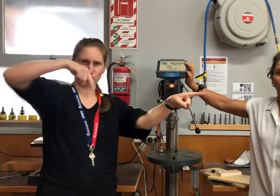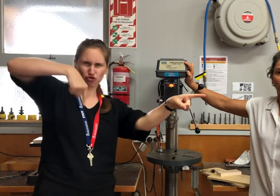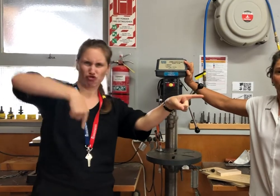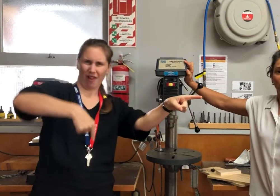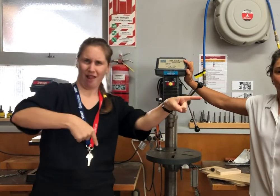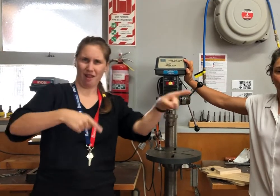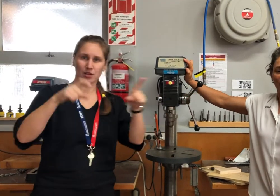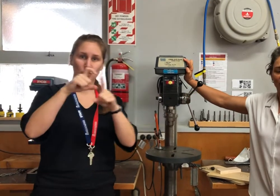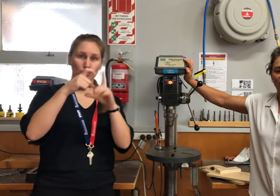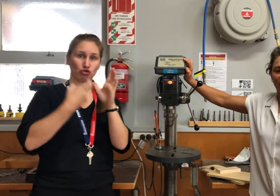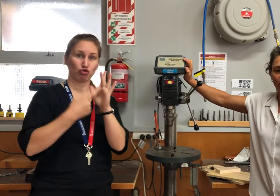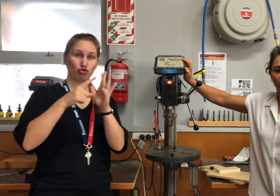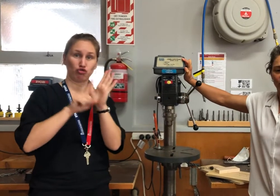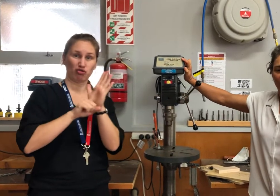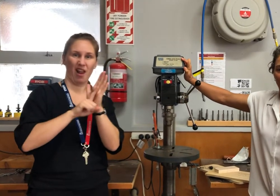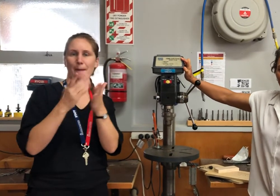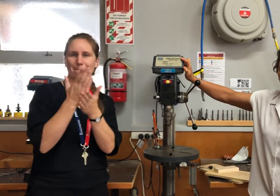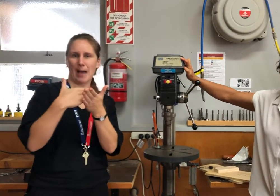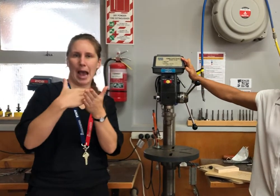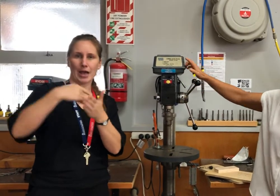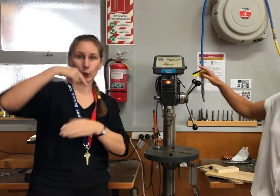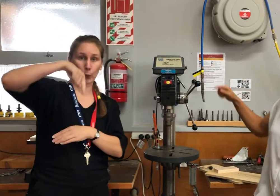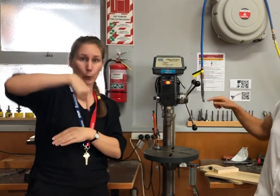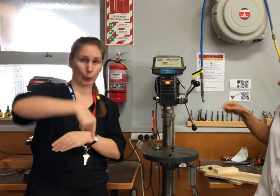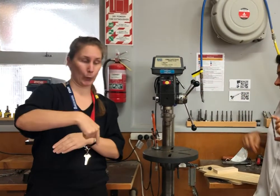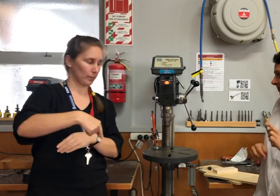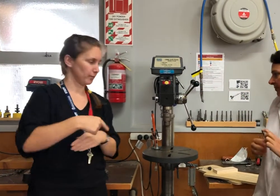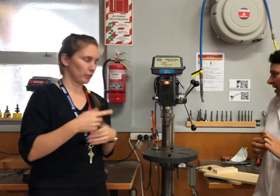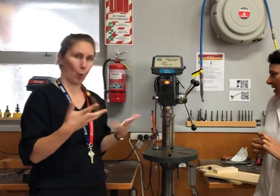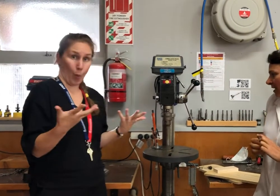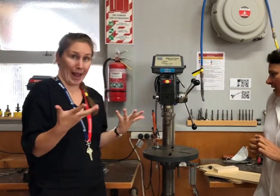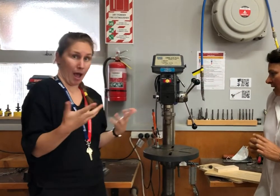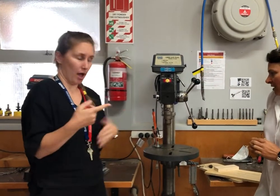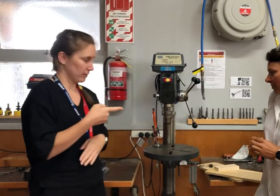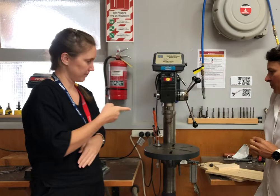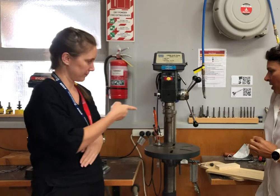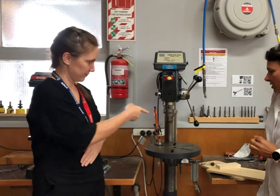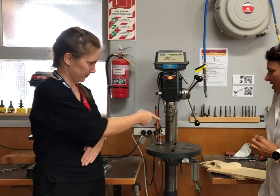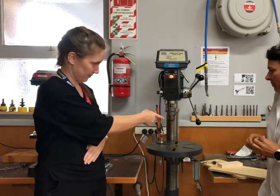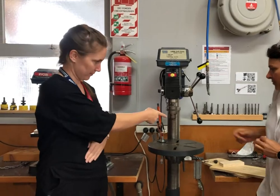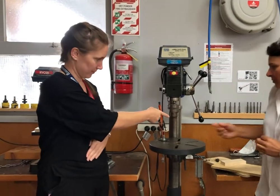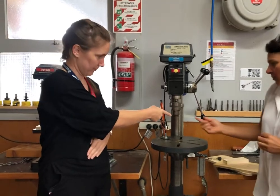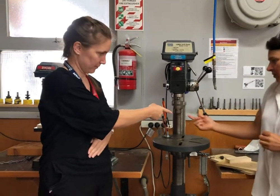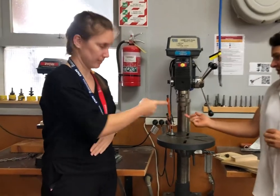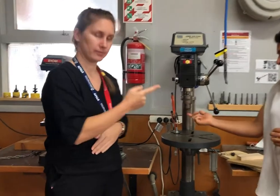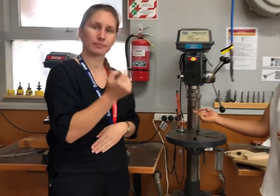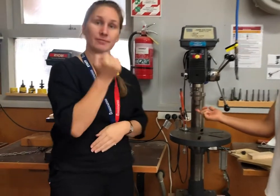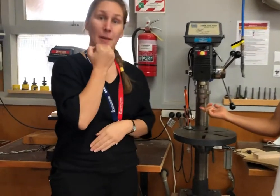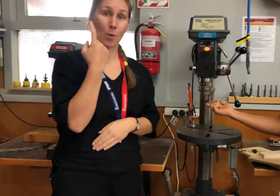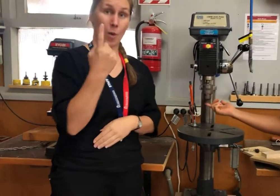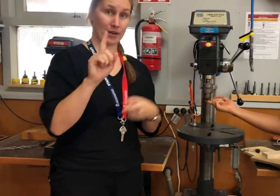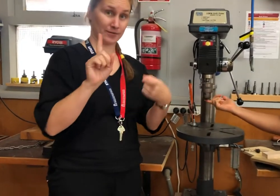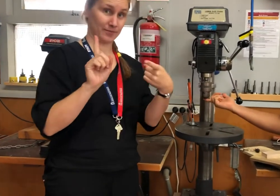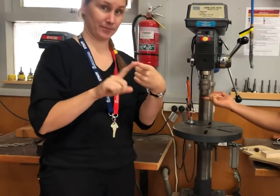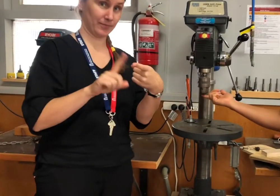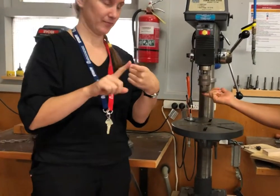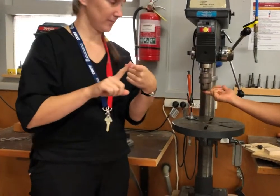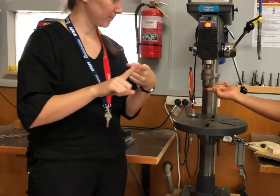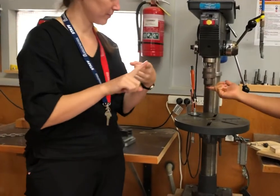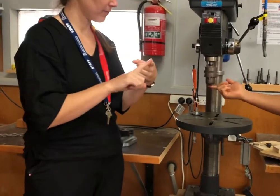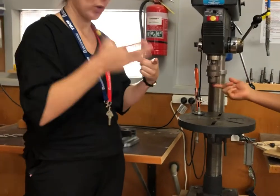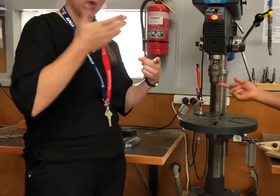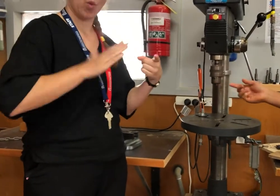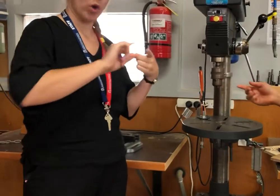drills, drill bits they're called, and they're going to go in here. Number one, what we want to do is put the drill bit